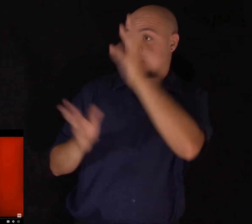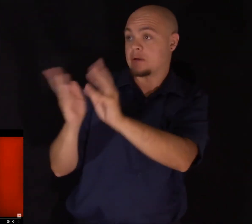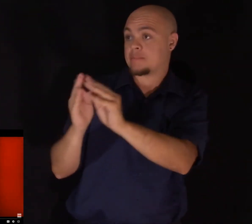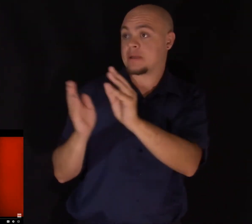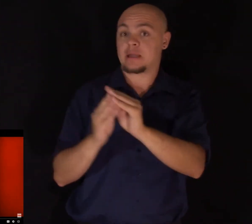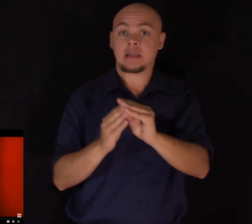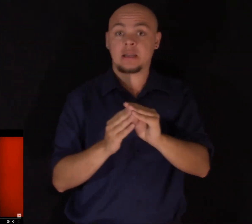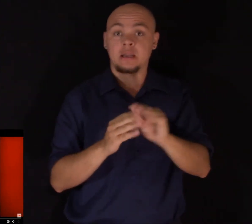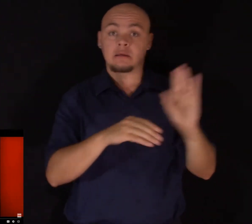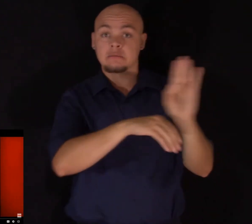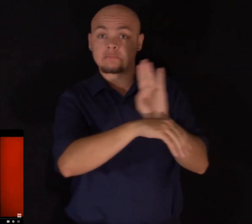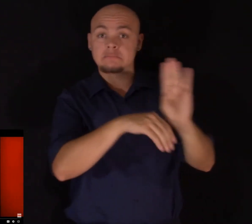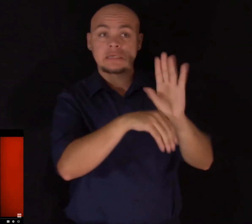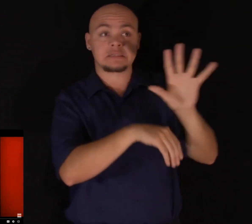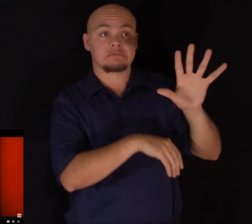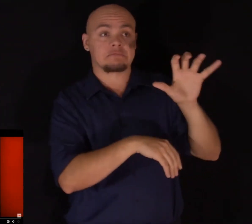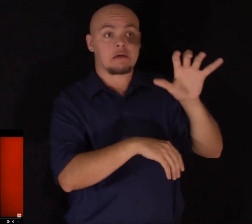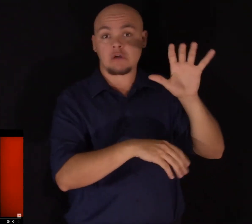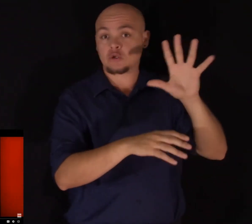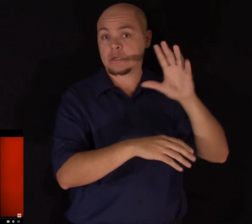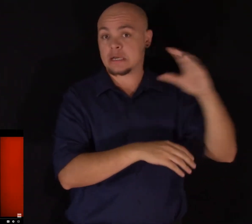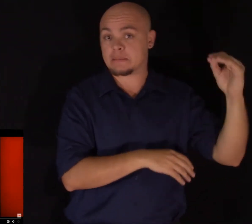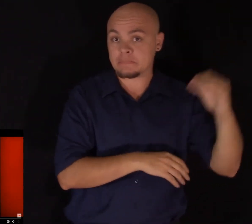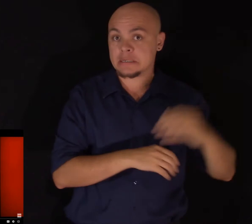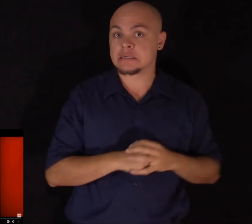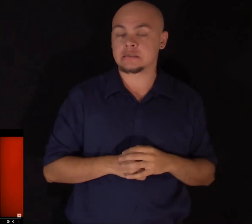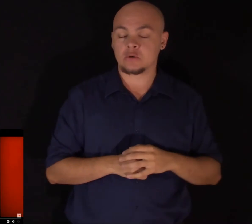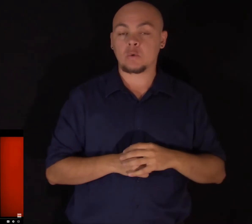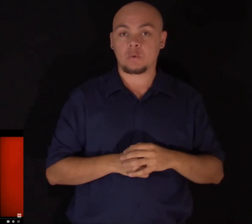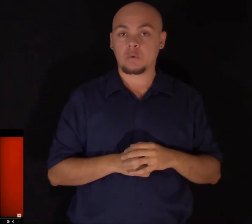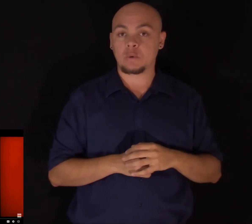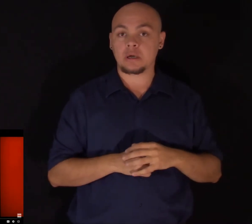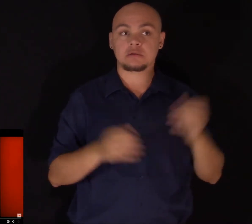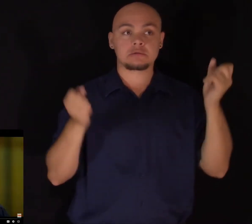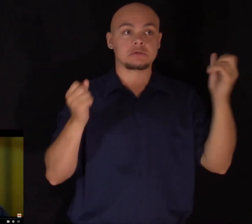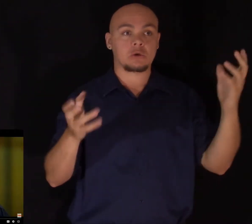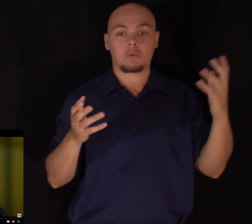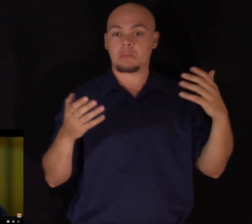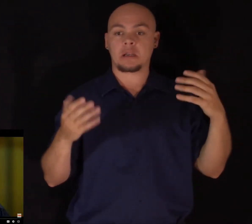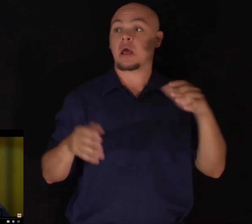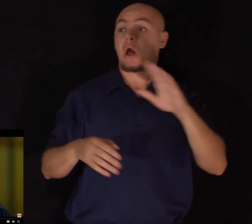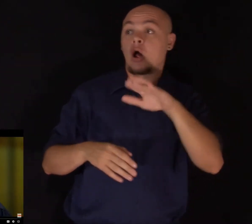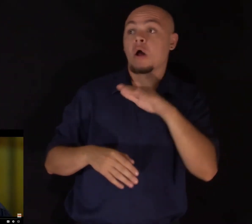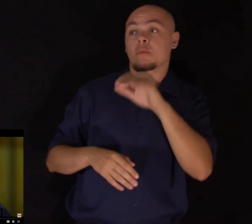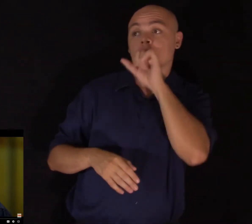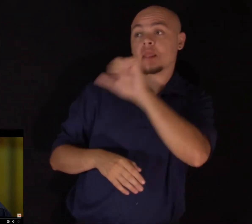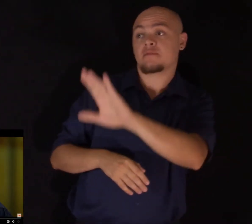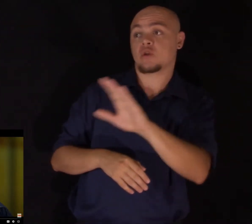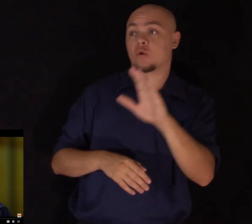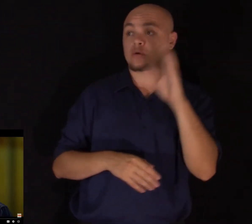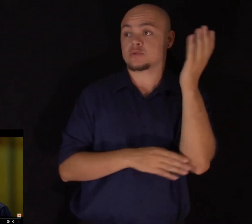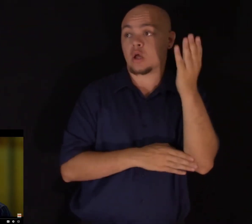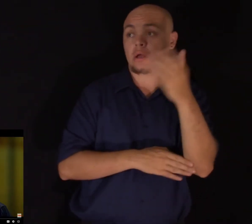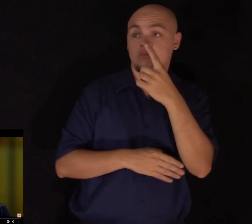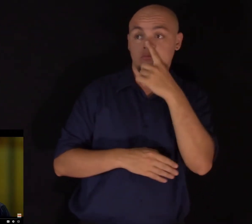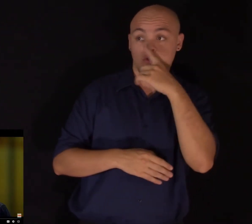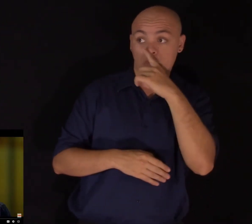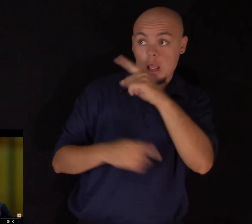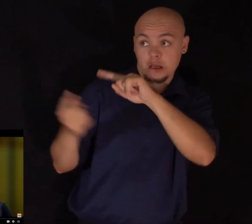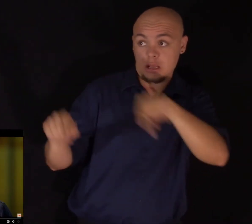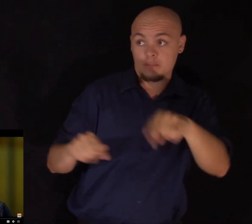500 companies. And so many of the calls went like this: "Hey, Dr. Brown, we loved your TED Talk. We'd like you to come in and